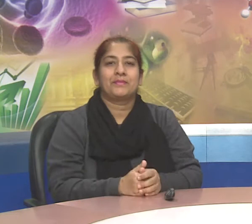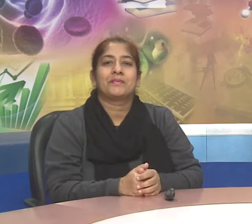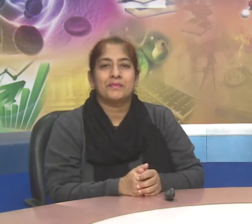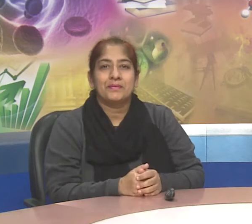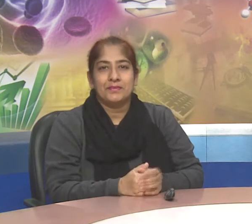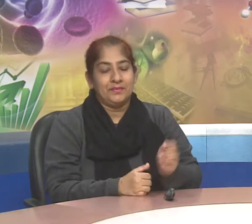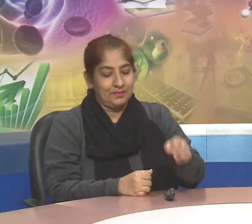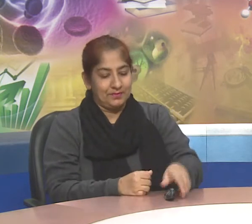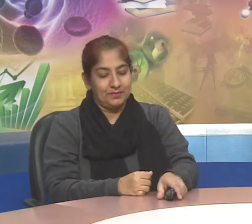Backward.